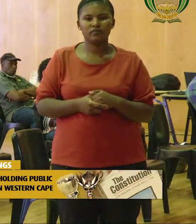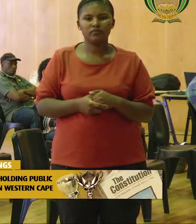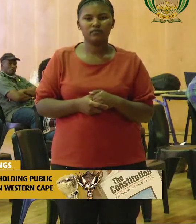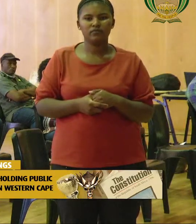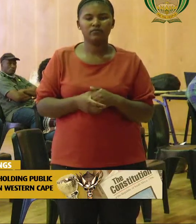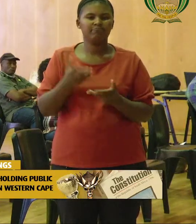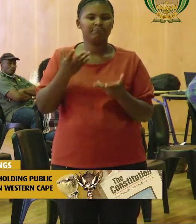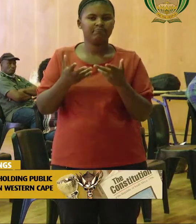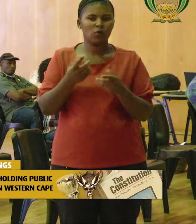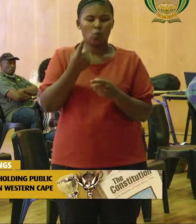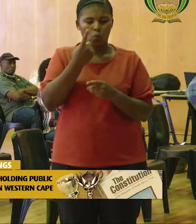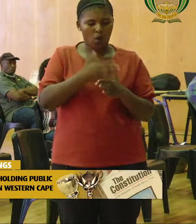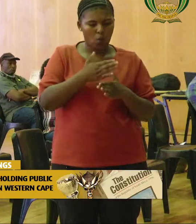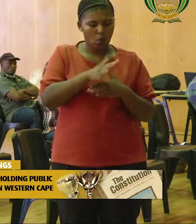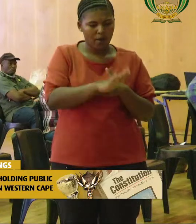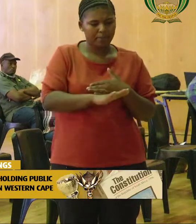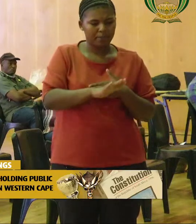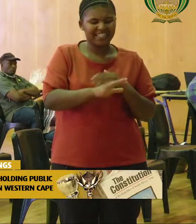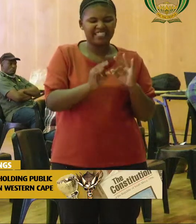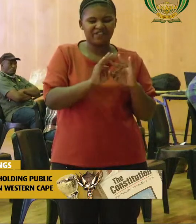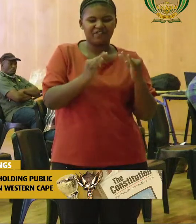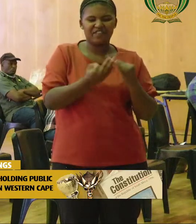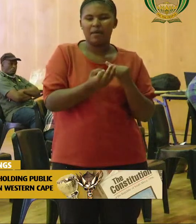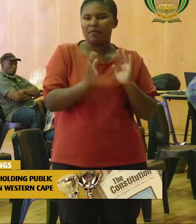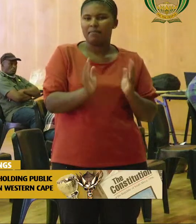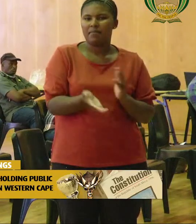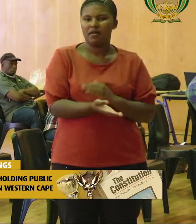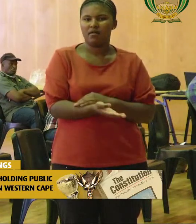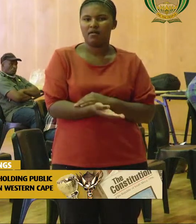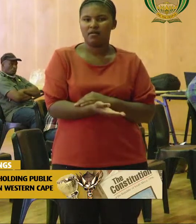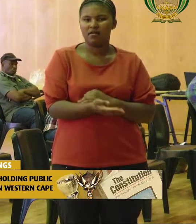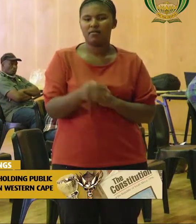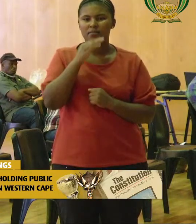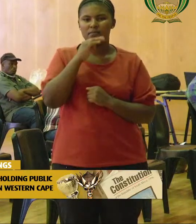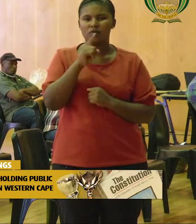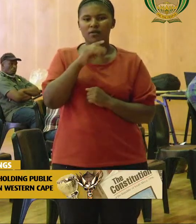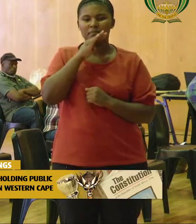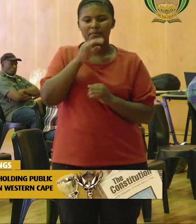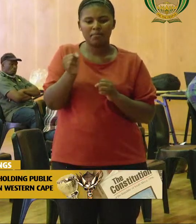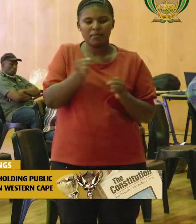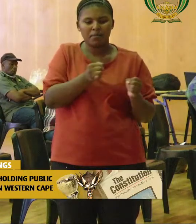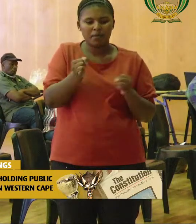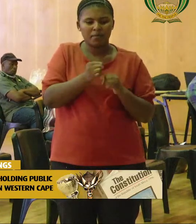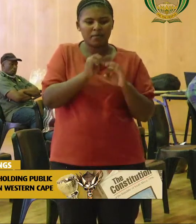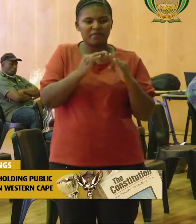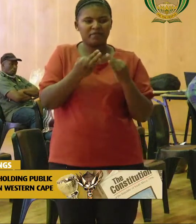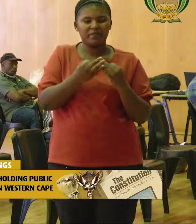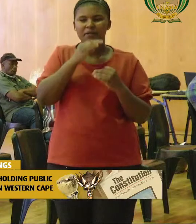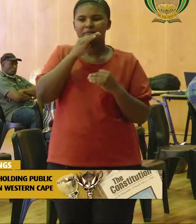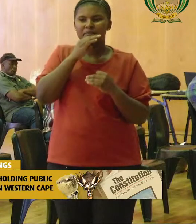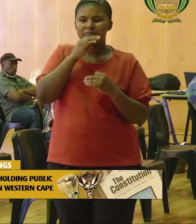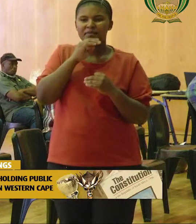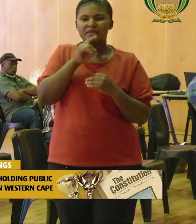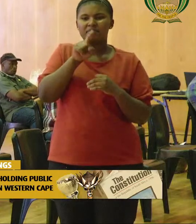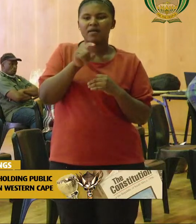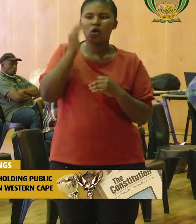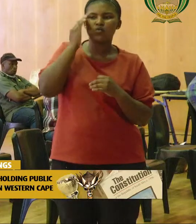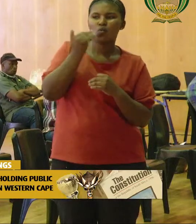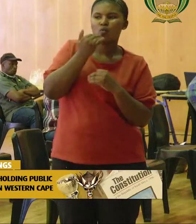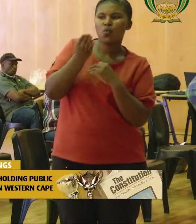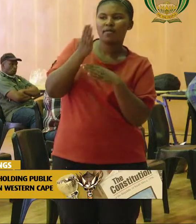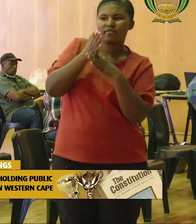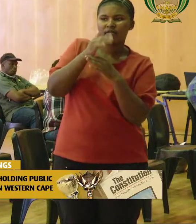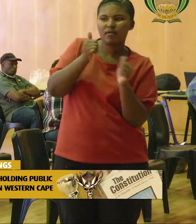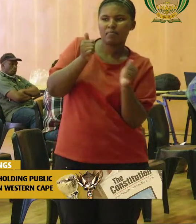specific workplace, it's a whole family who works there. So, which means that everyone gets a job through connections, that you are going to employ